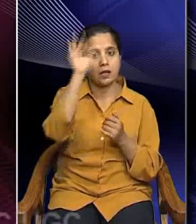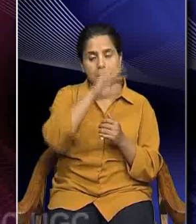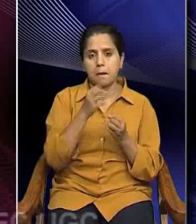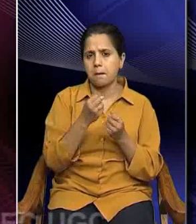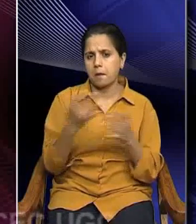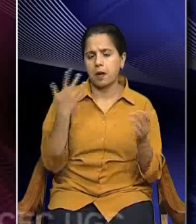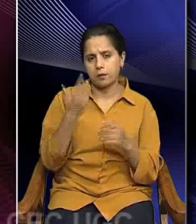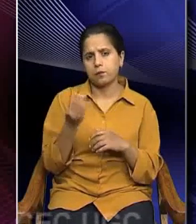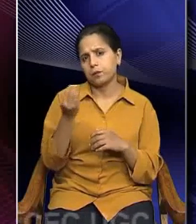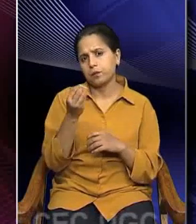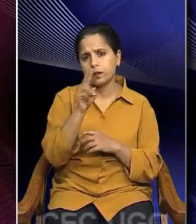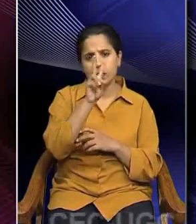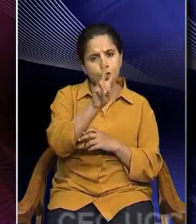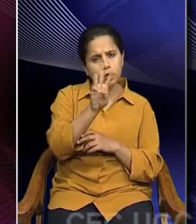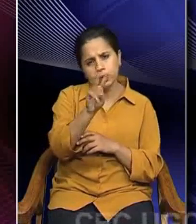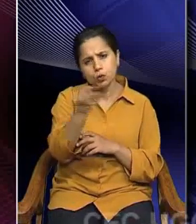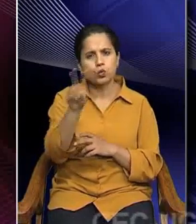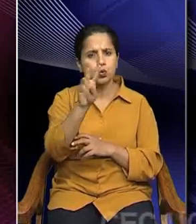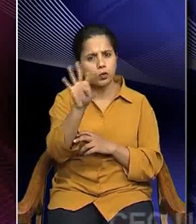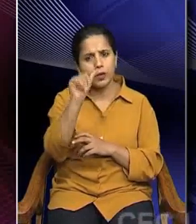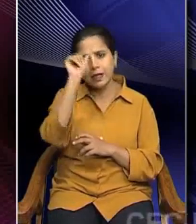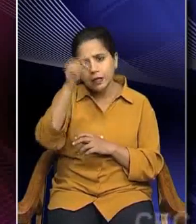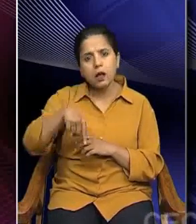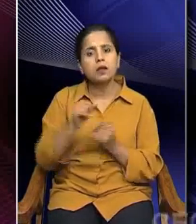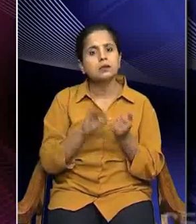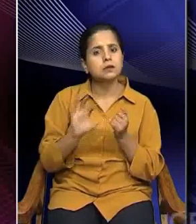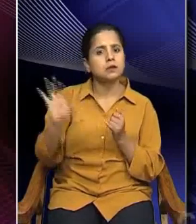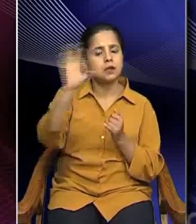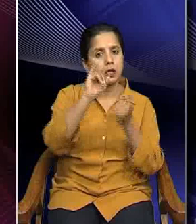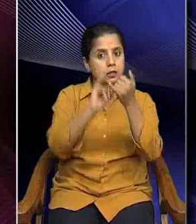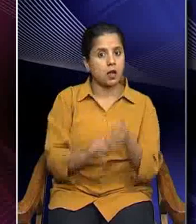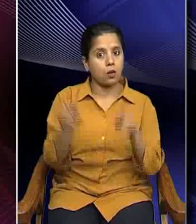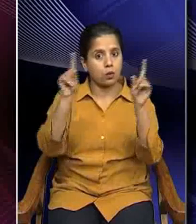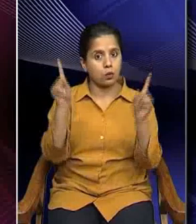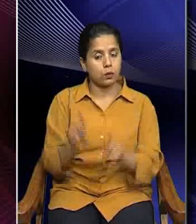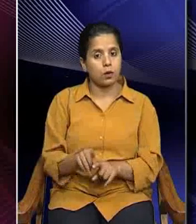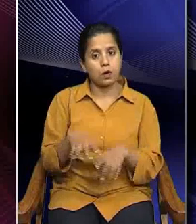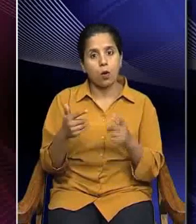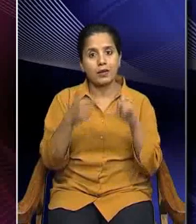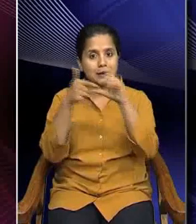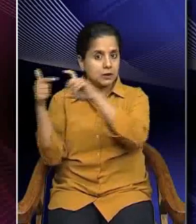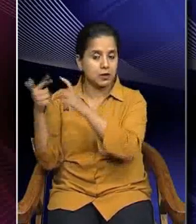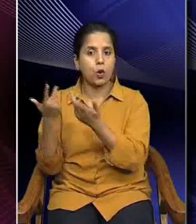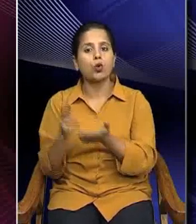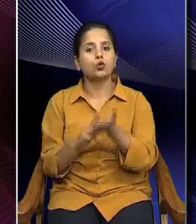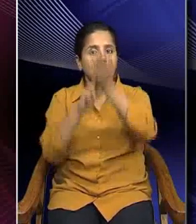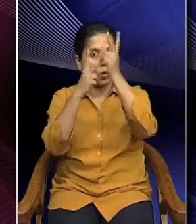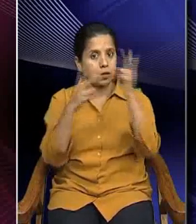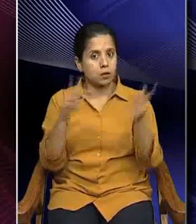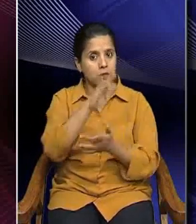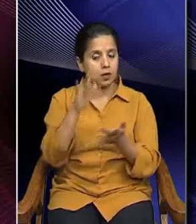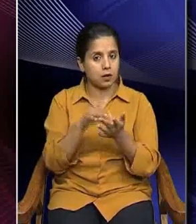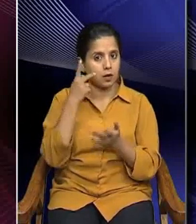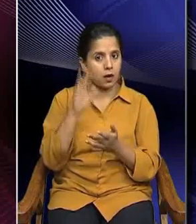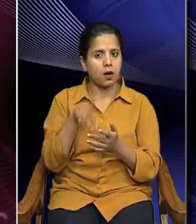roughly 23 to 24 Indian states, mostly in the southern part of India, eastern part of India and some of the northern states, have achieved